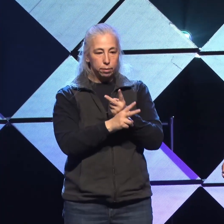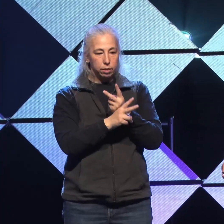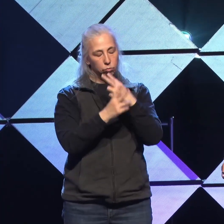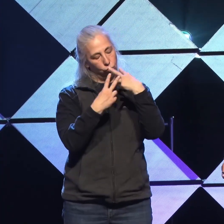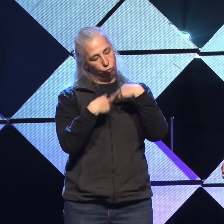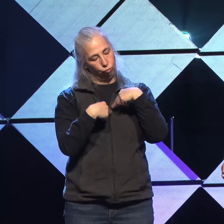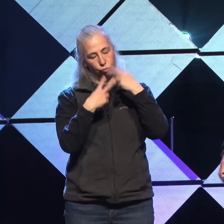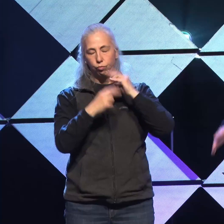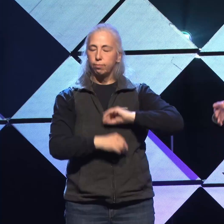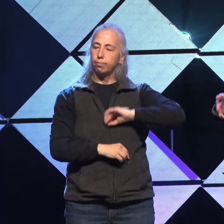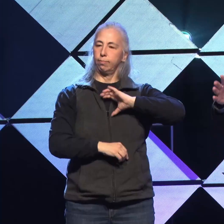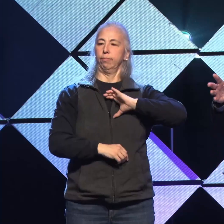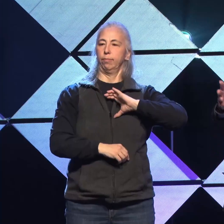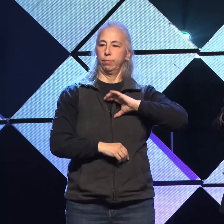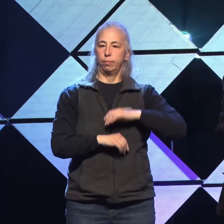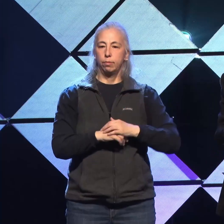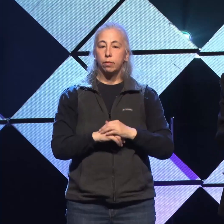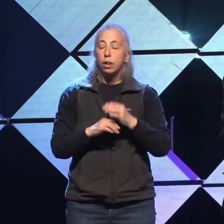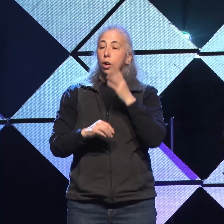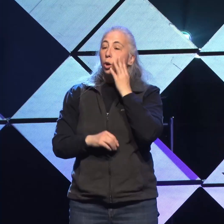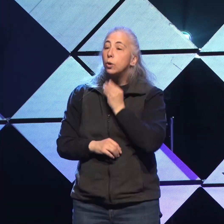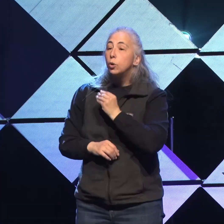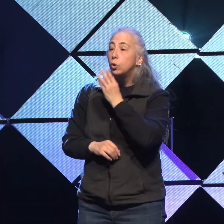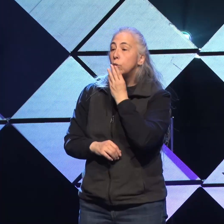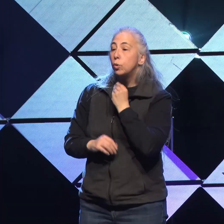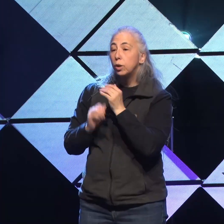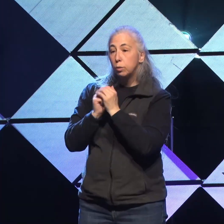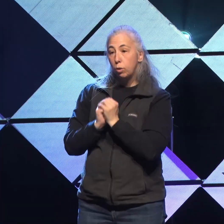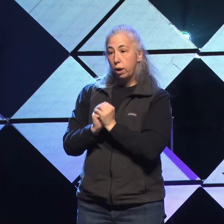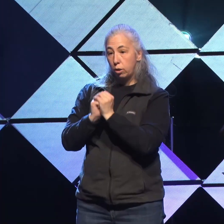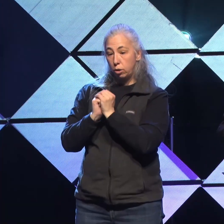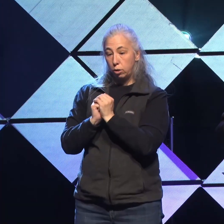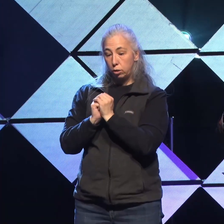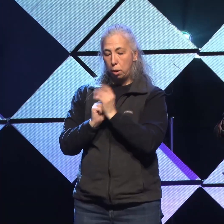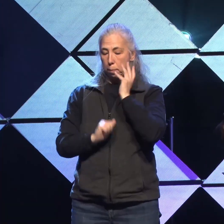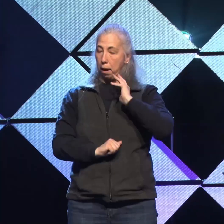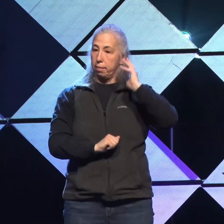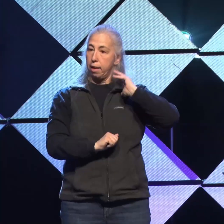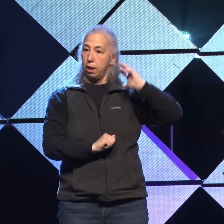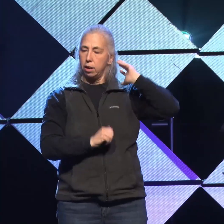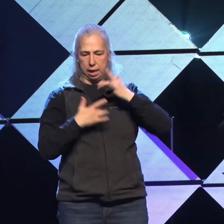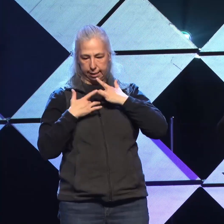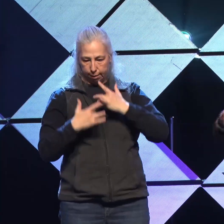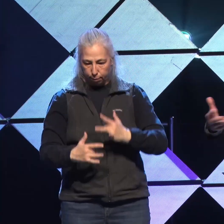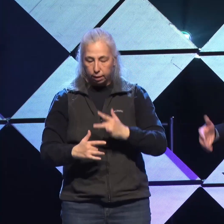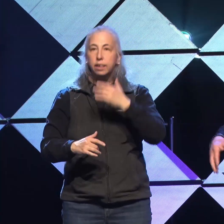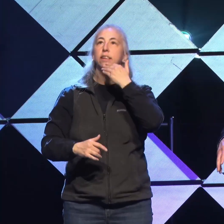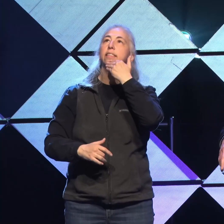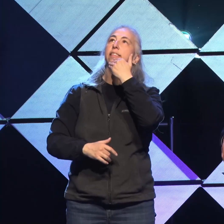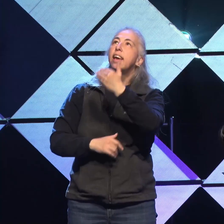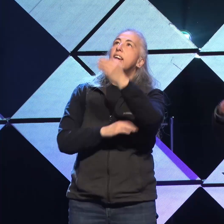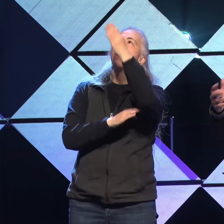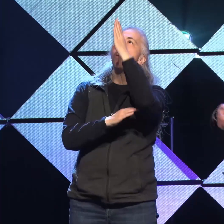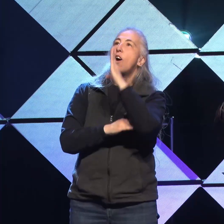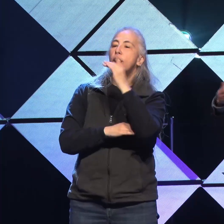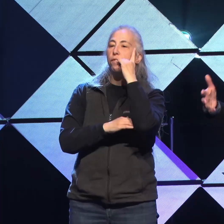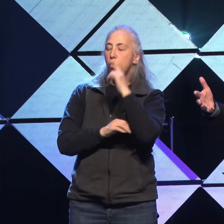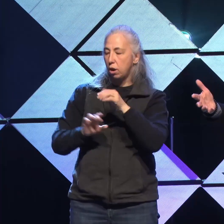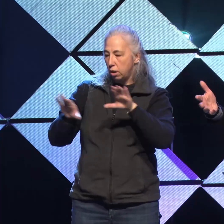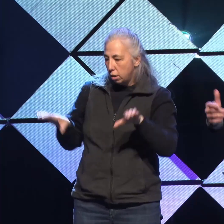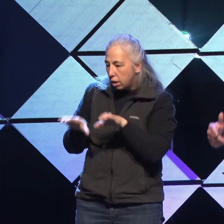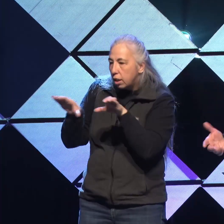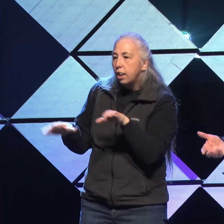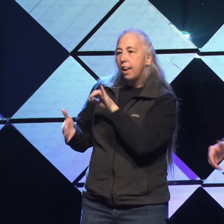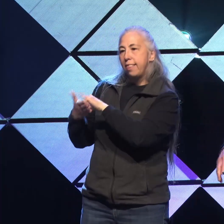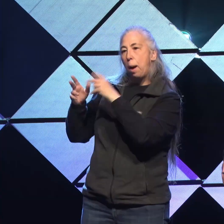does. Jewish prayers, by the way, generally were thanking God for what God had done in a person's life or